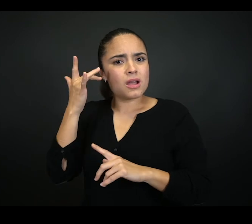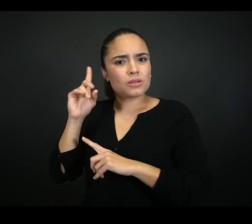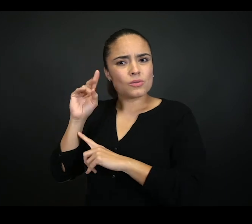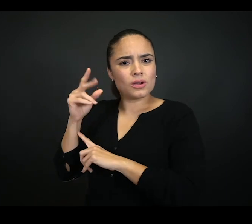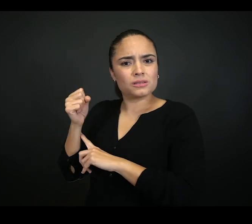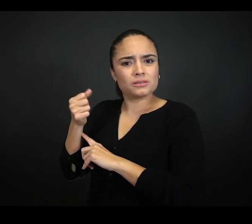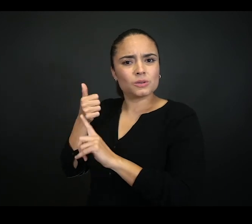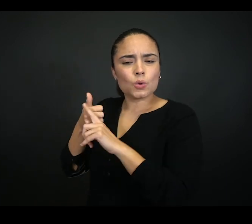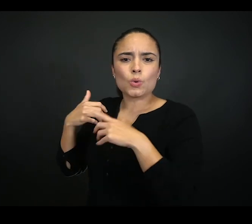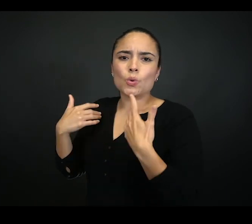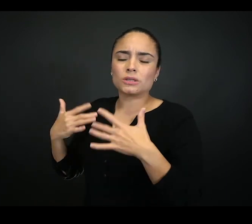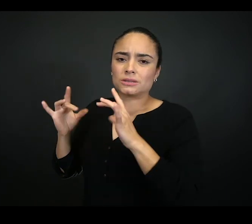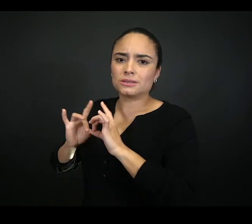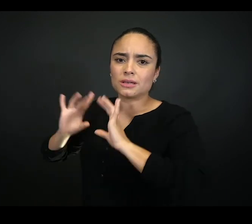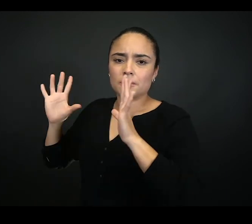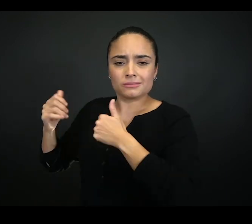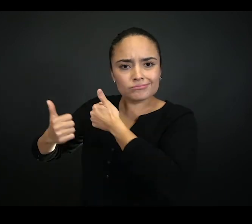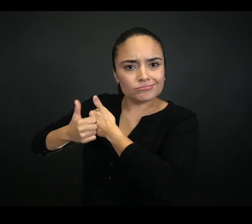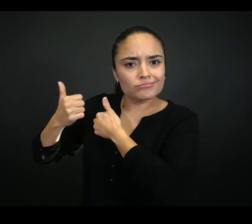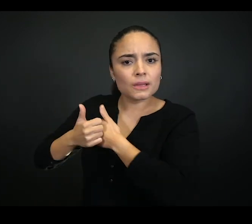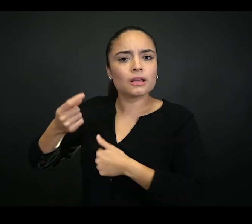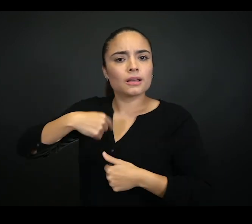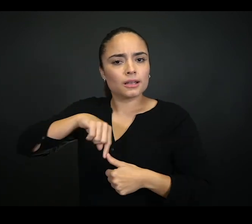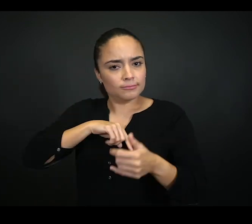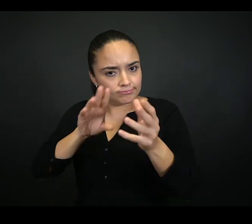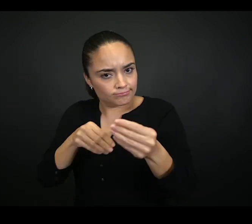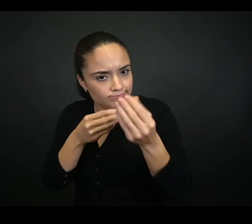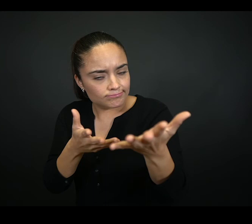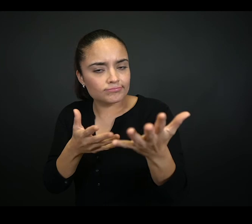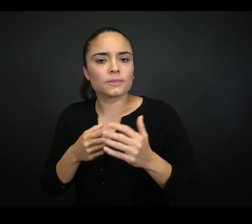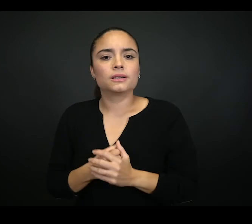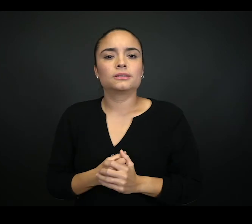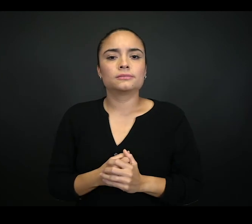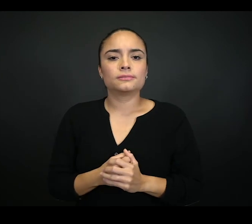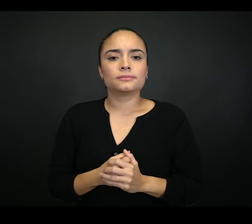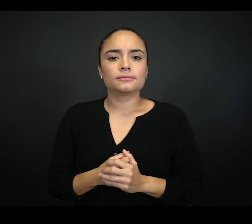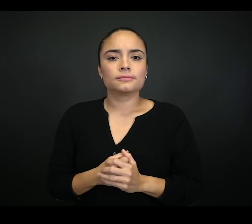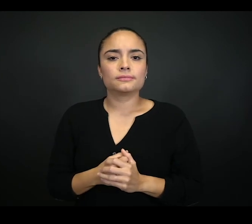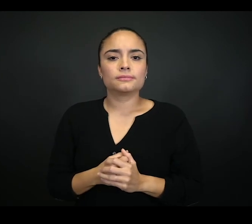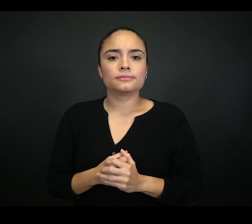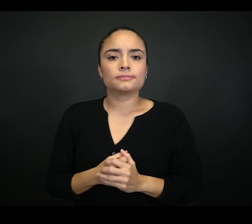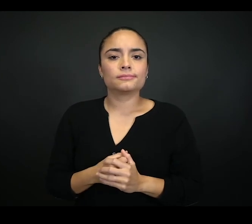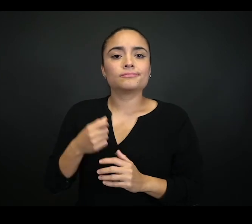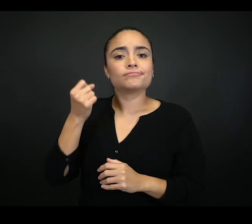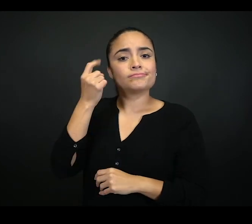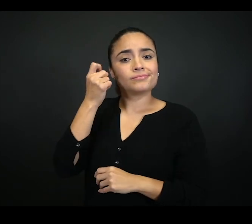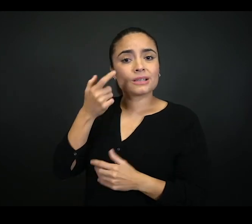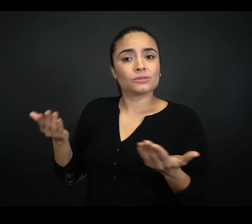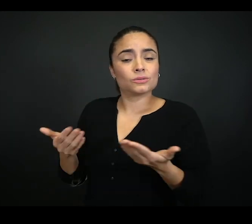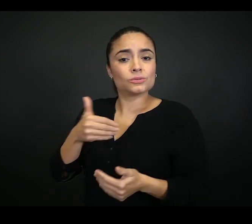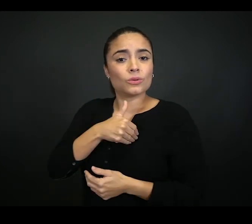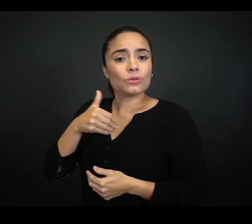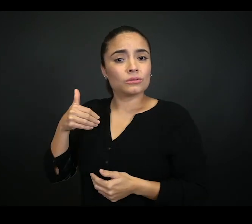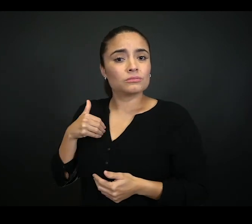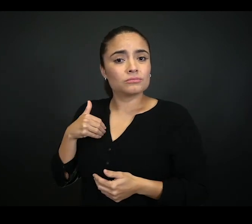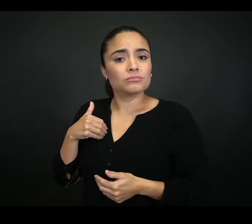to be able to give to people. There are instructions on how to use it, but frankly, people who use drugs in the city